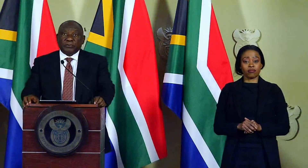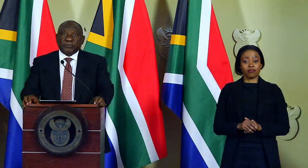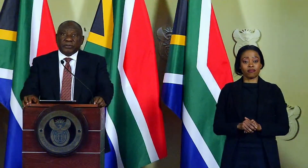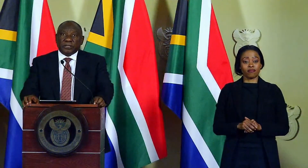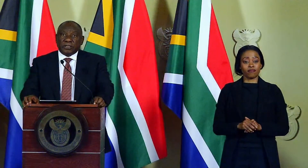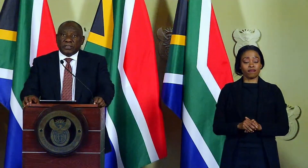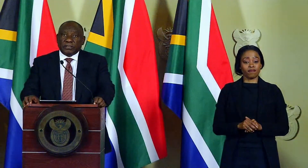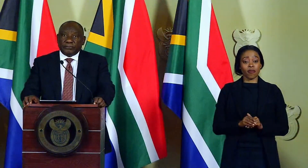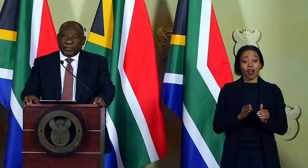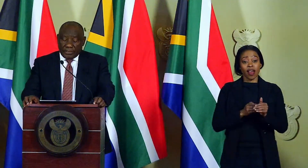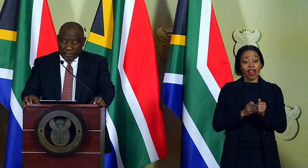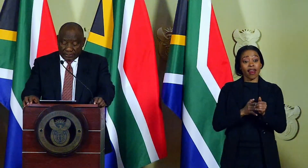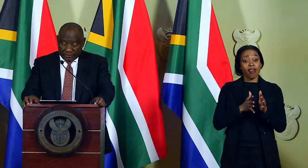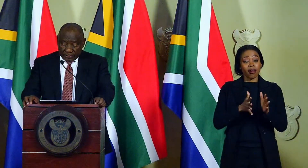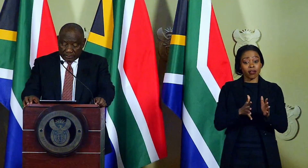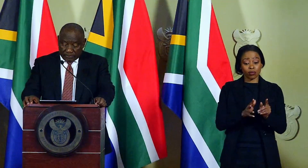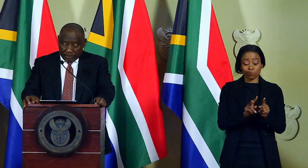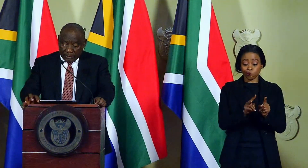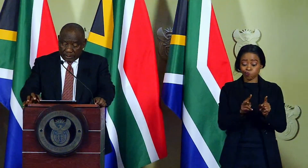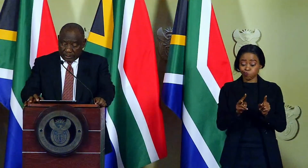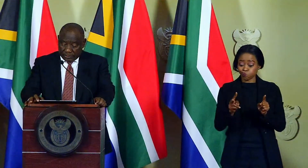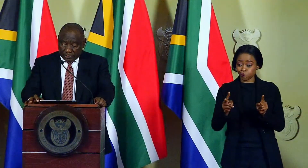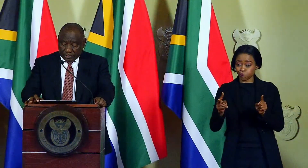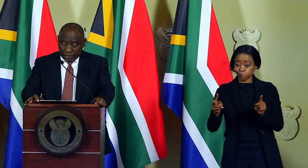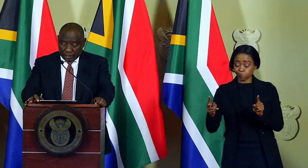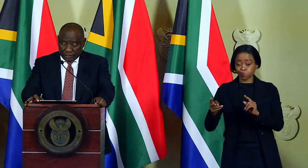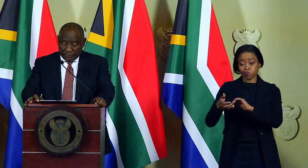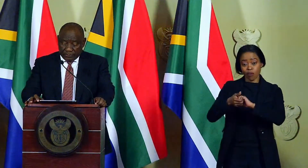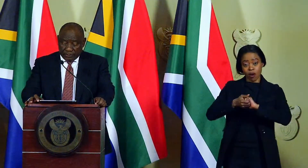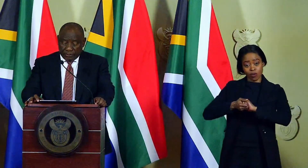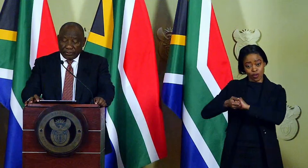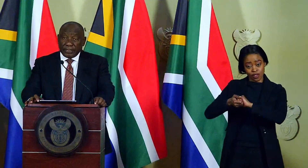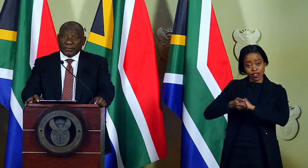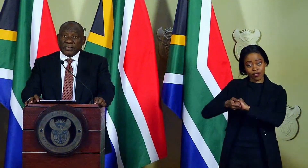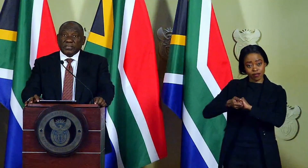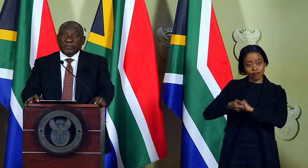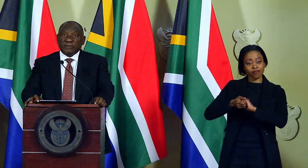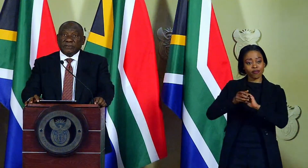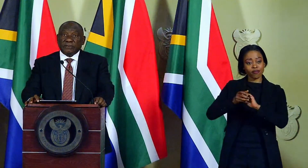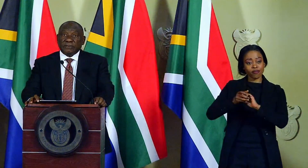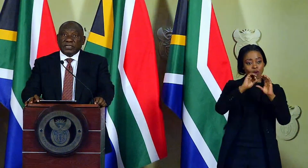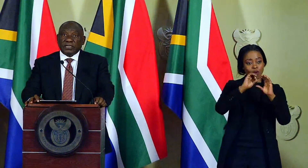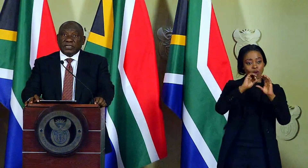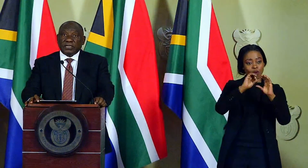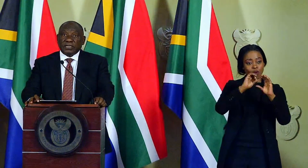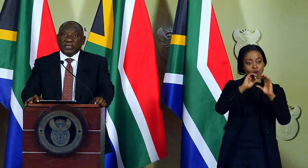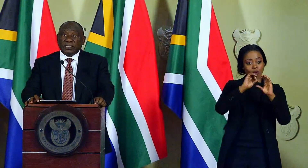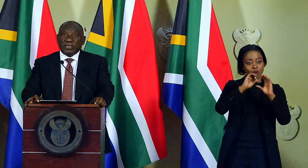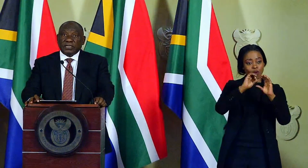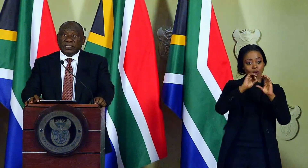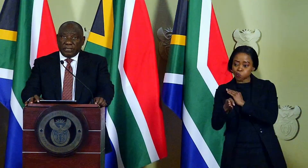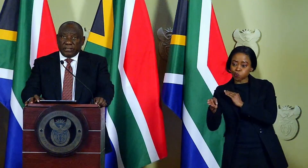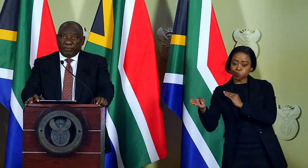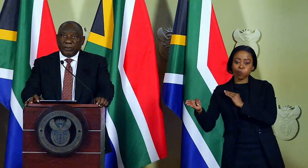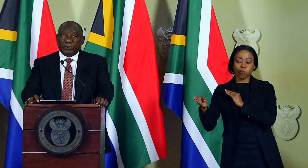leadership of the various associations and organizations that represent the people